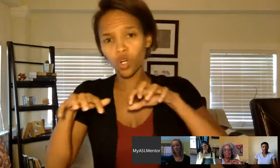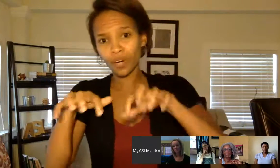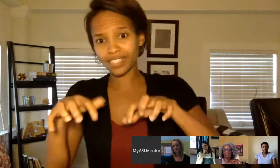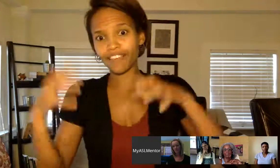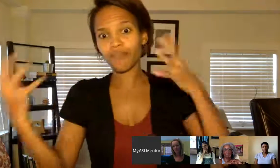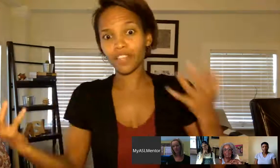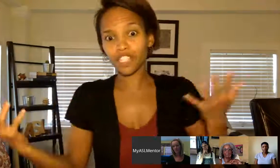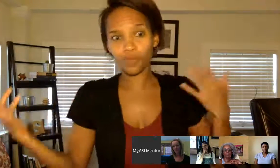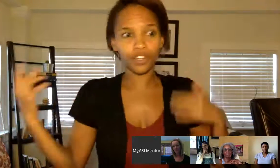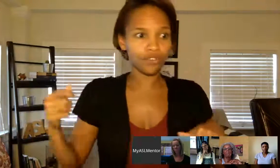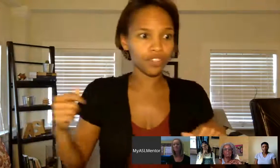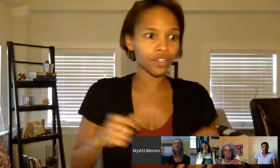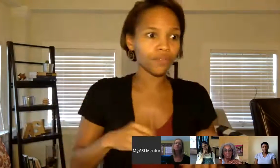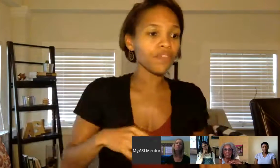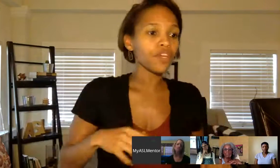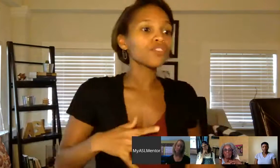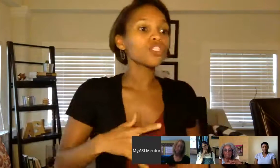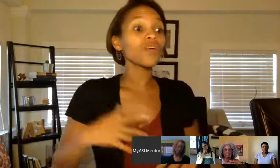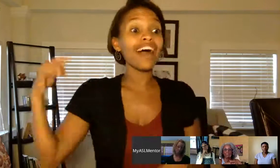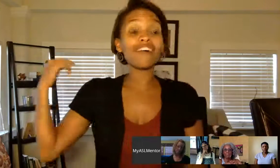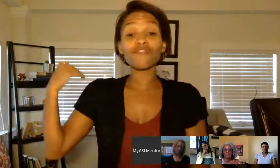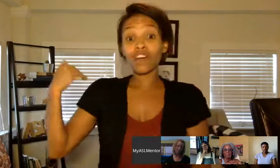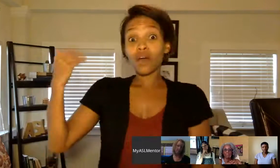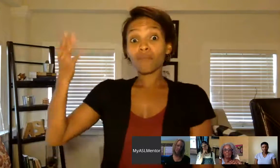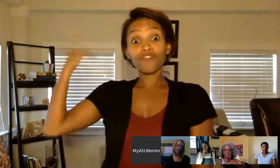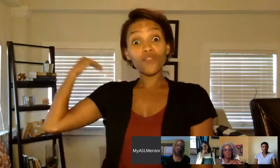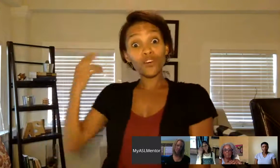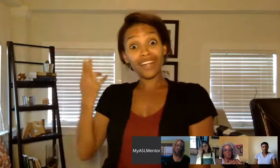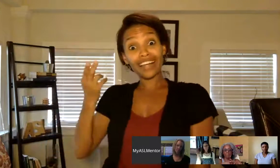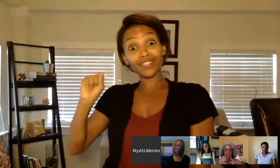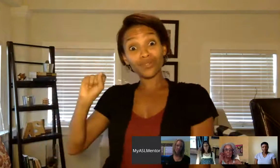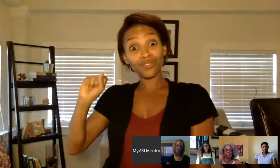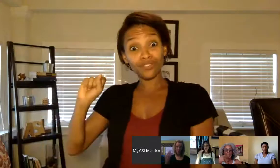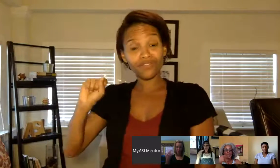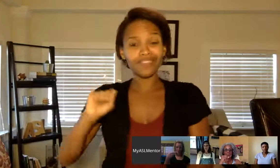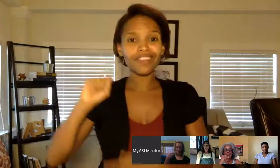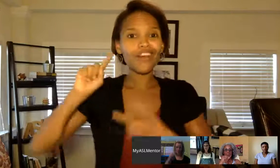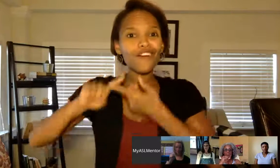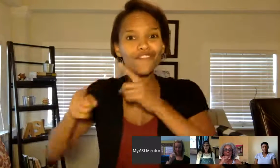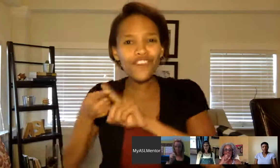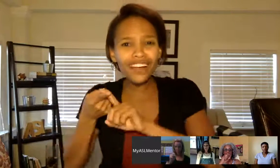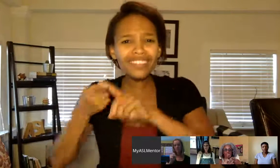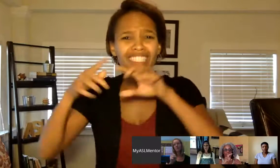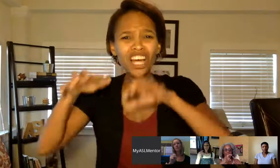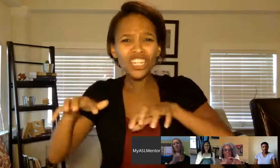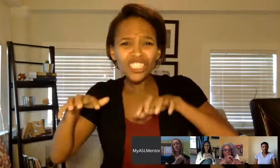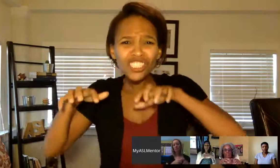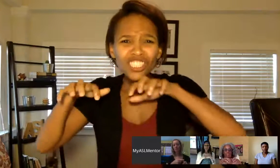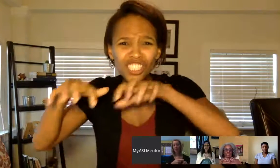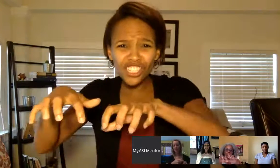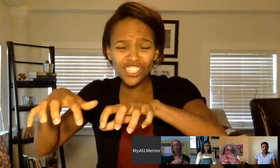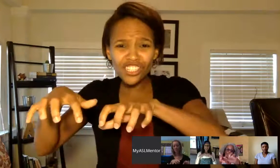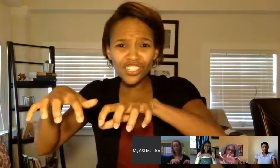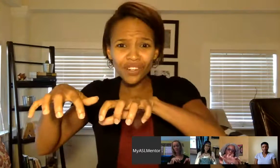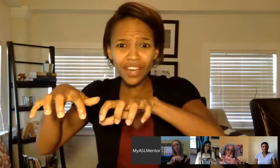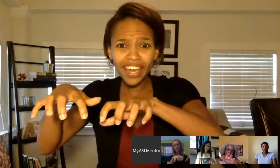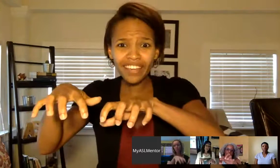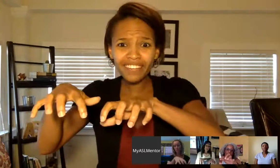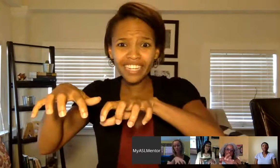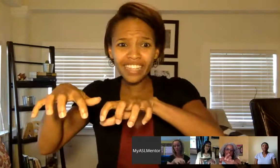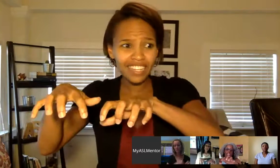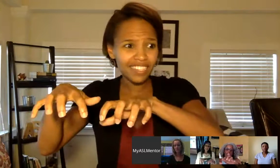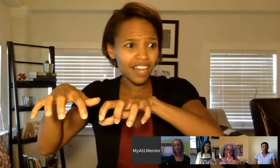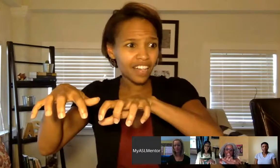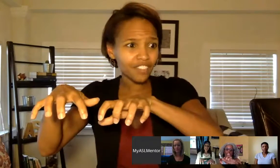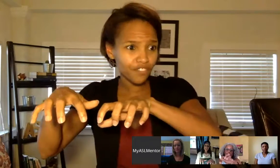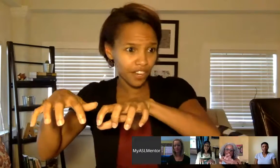also incorporates that from the inspiration video. So we have before in high school, friends, okay,